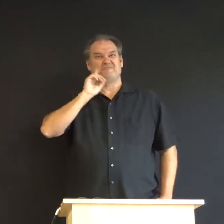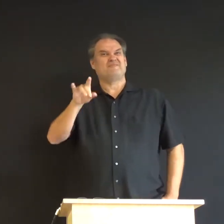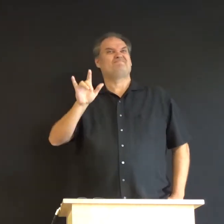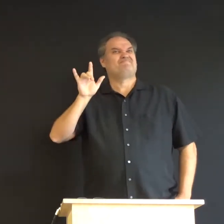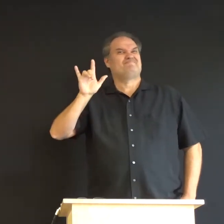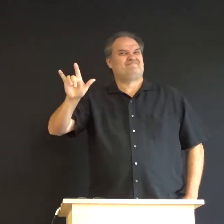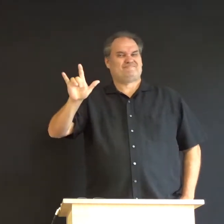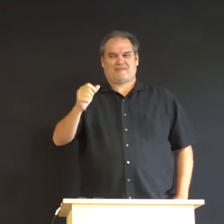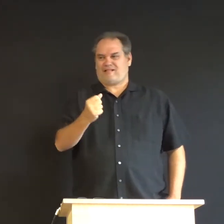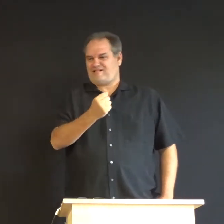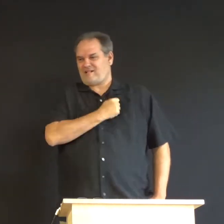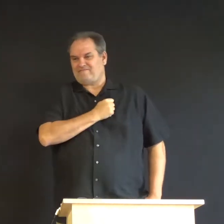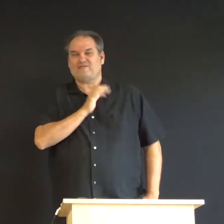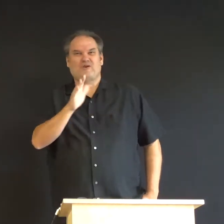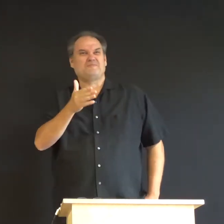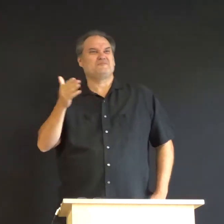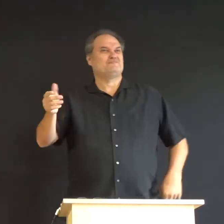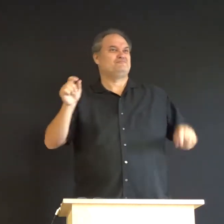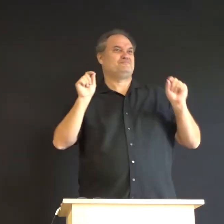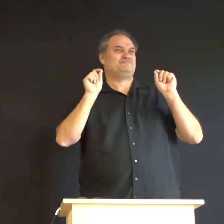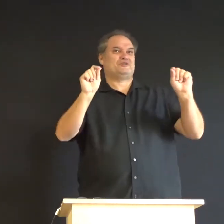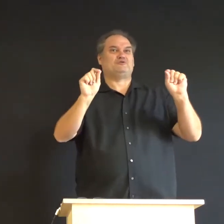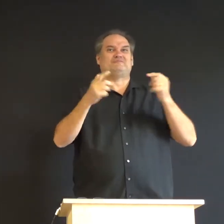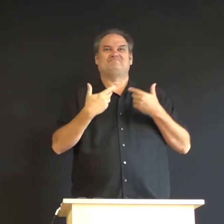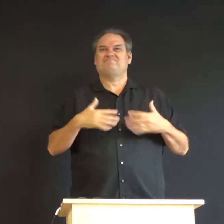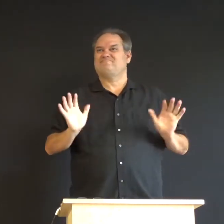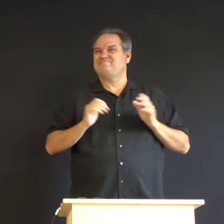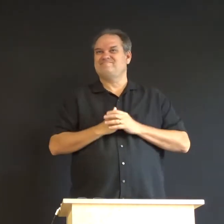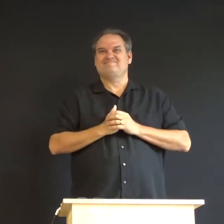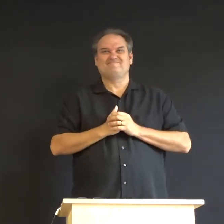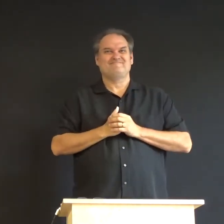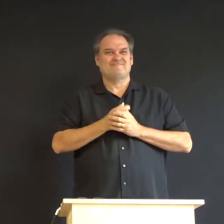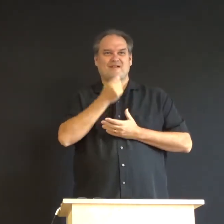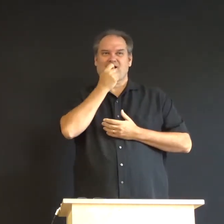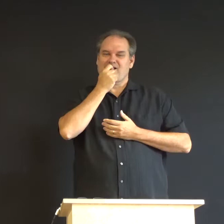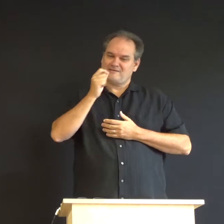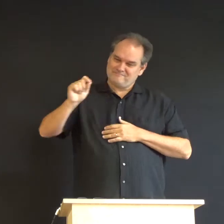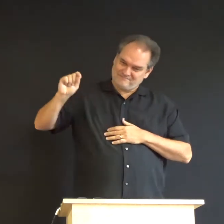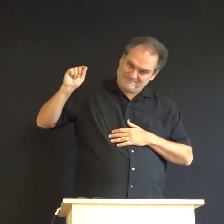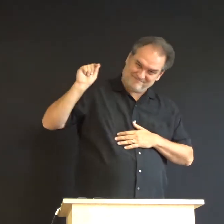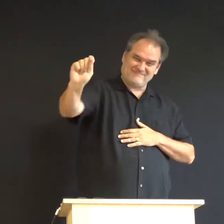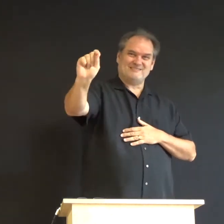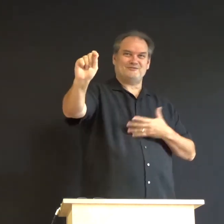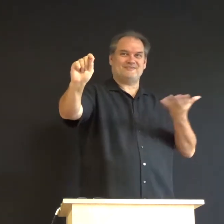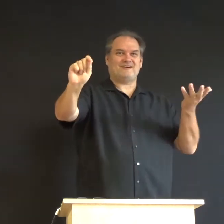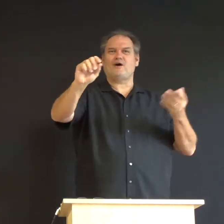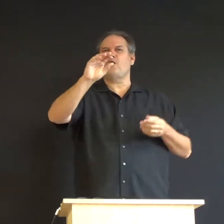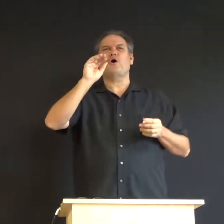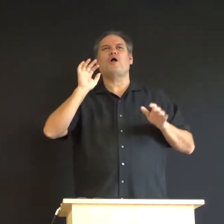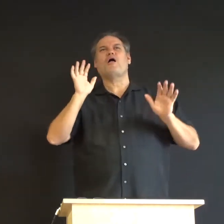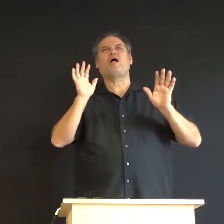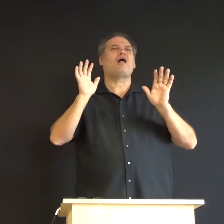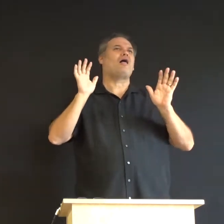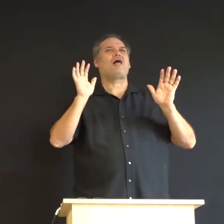Some people say, well, maybe you can just not like them. No. God says we must love them, period. There's